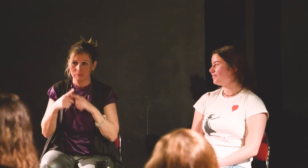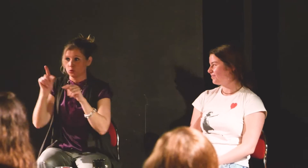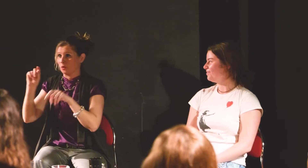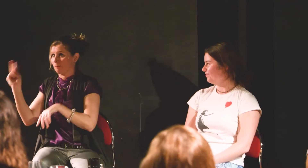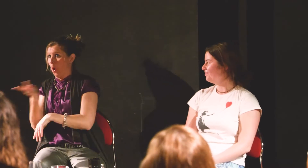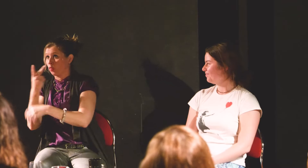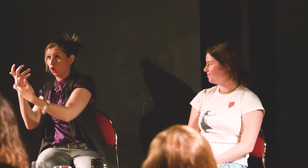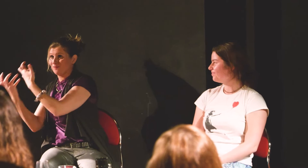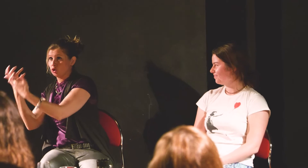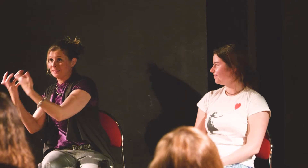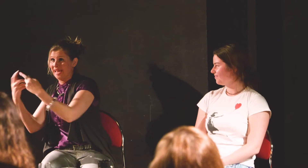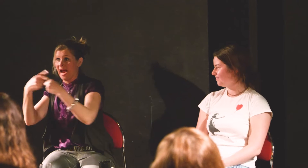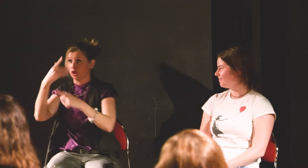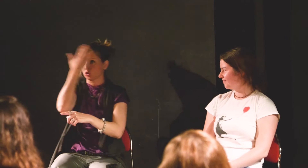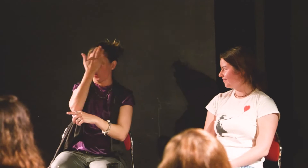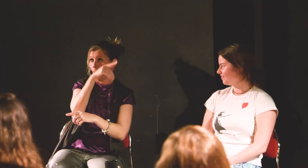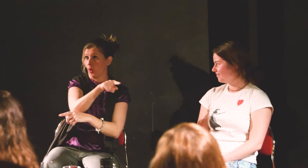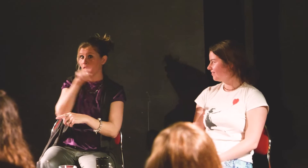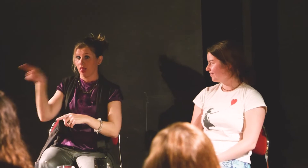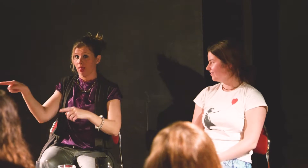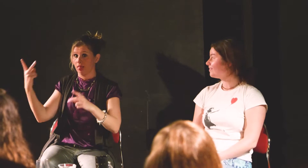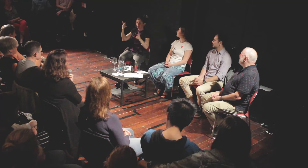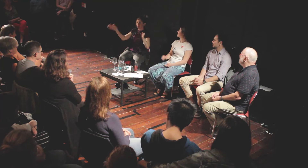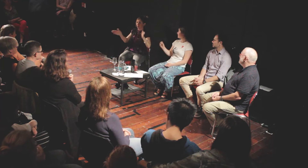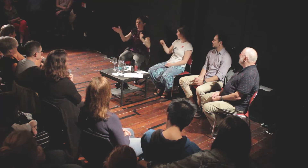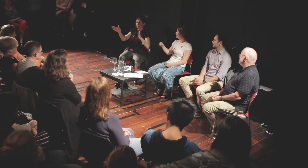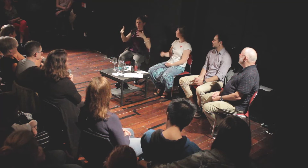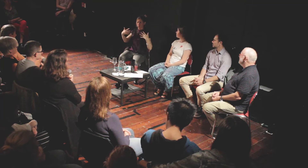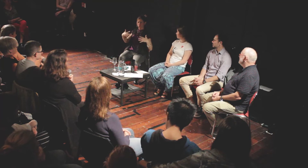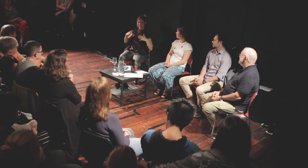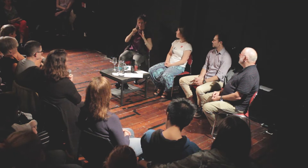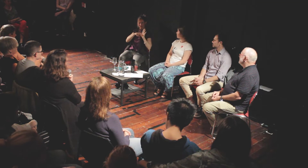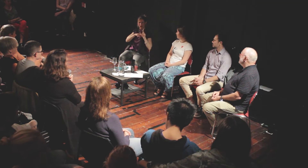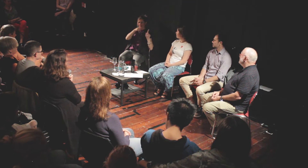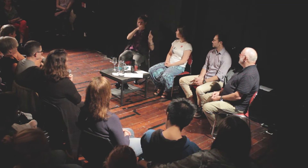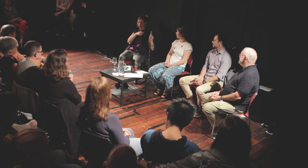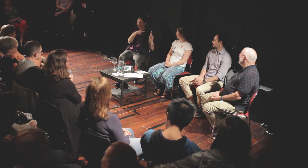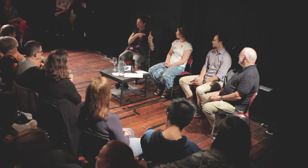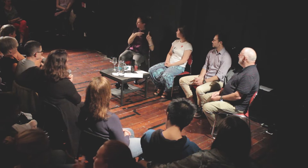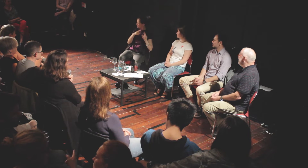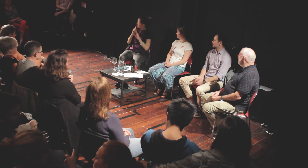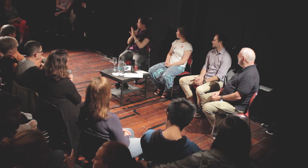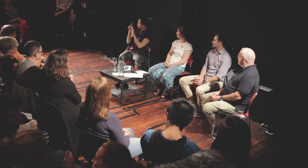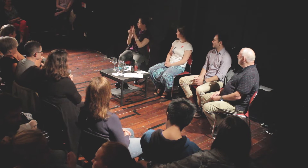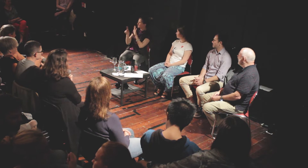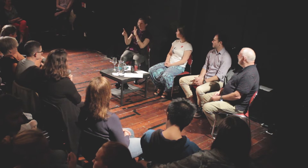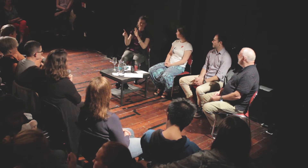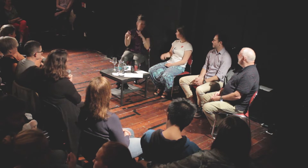in, and Thank well you. done. So that's university and school, so they're the two avenues there for a very young person. Very